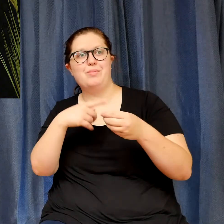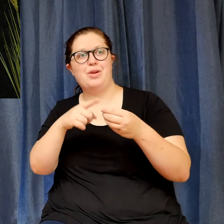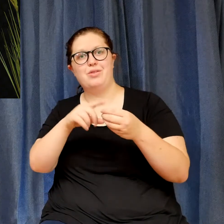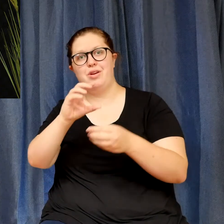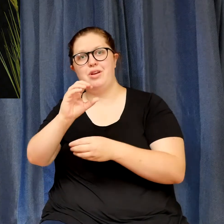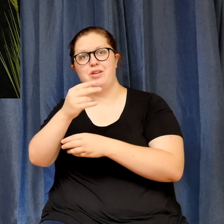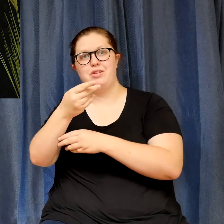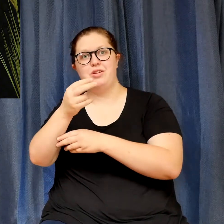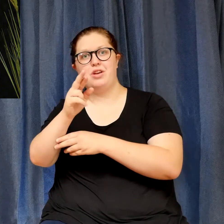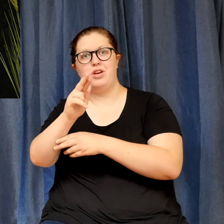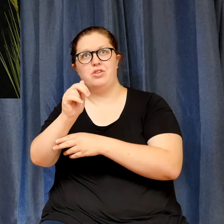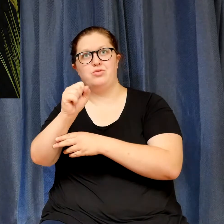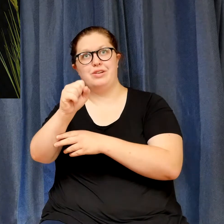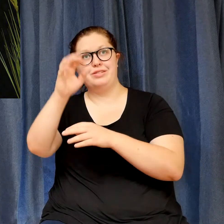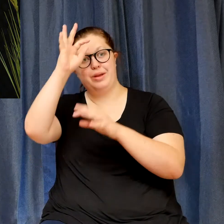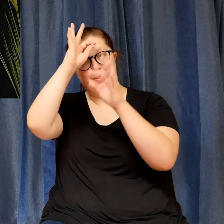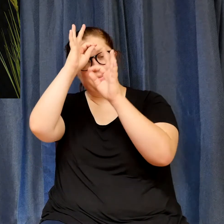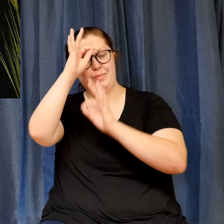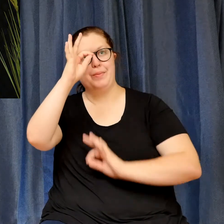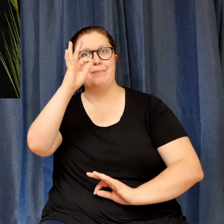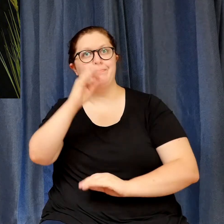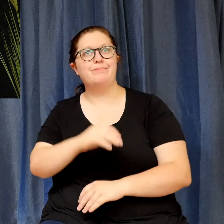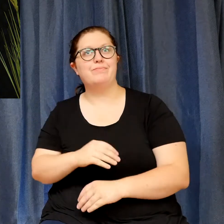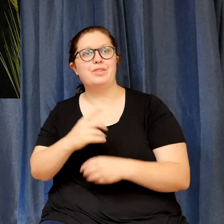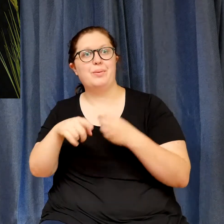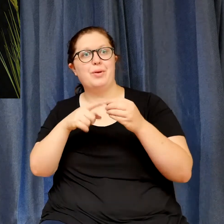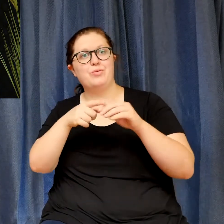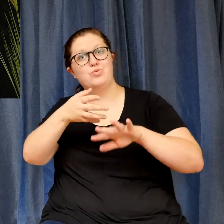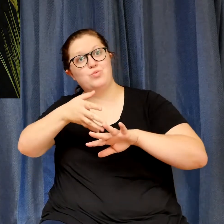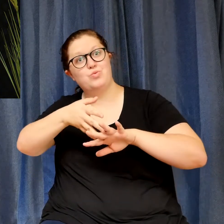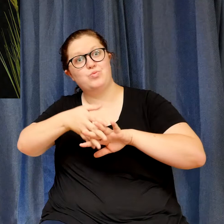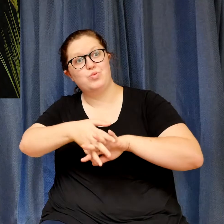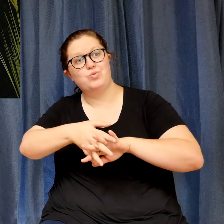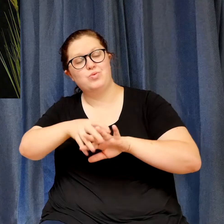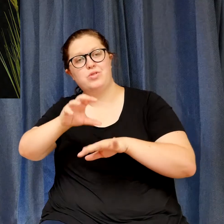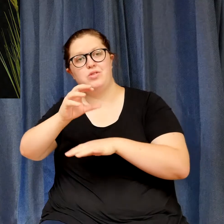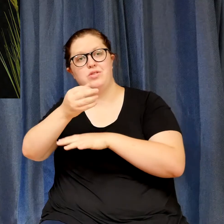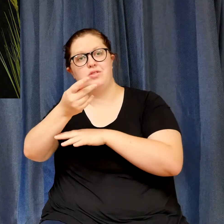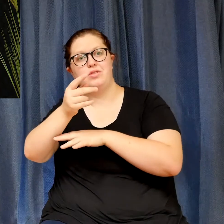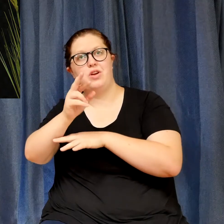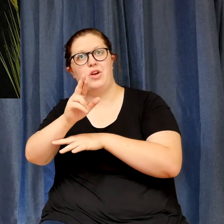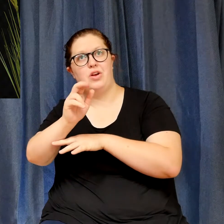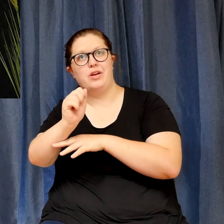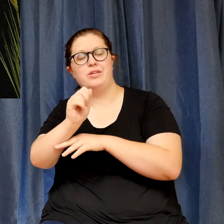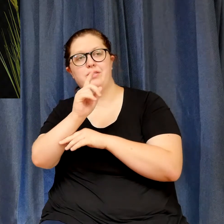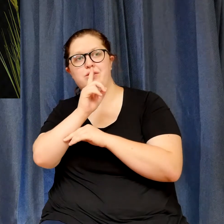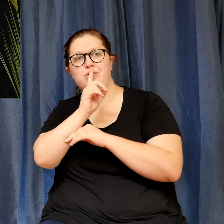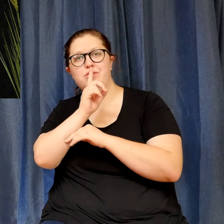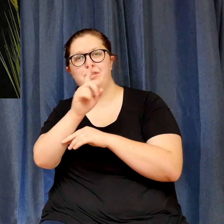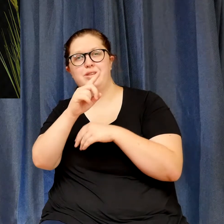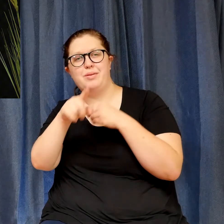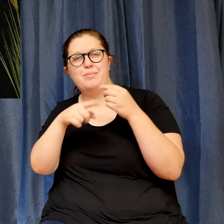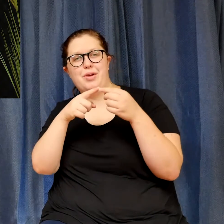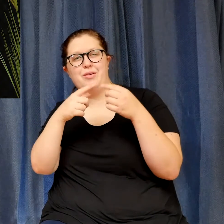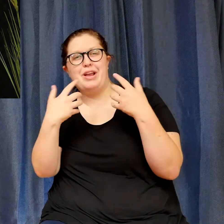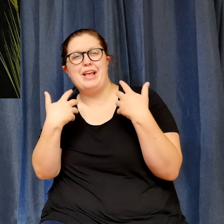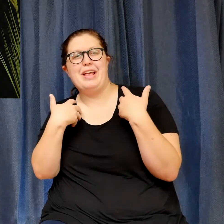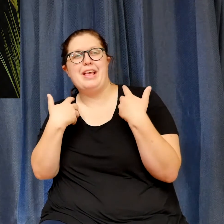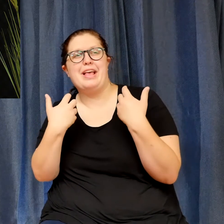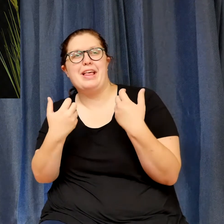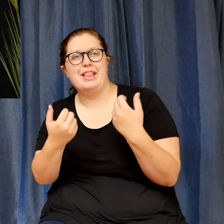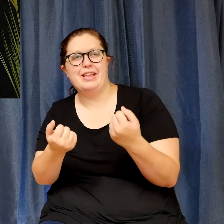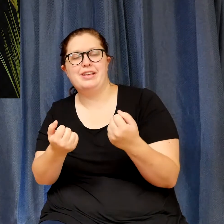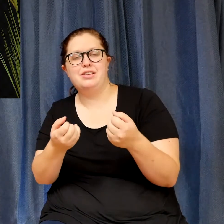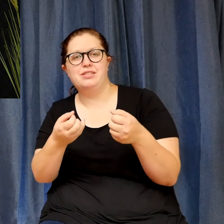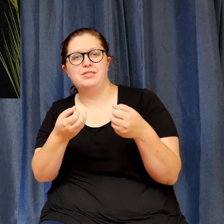And today was about the root chakra, which is also the very basis of feeling into your